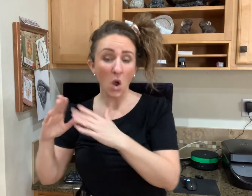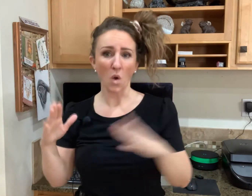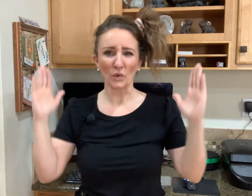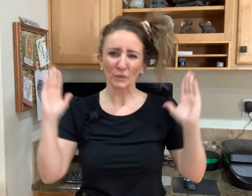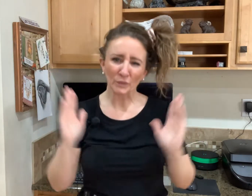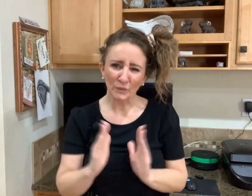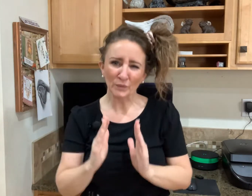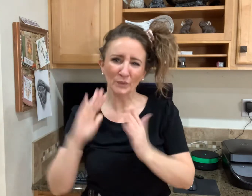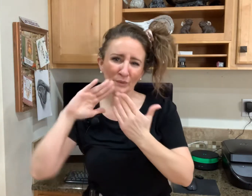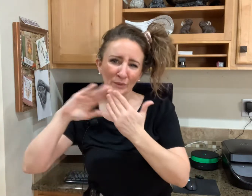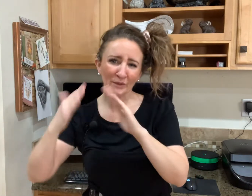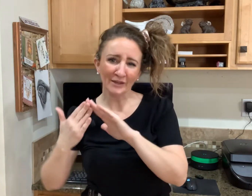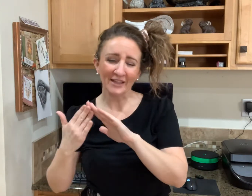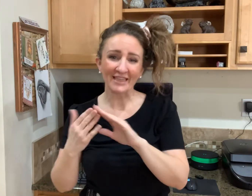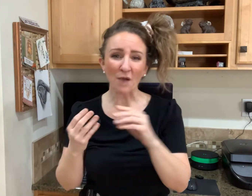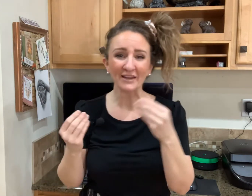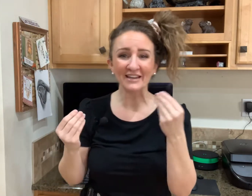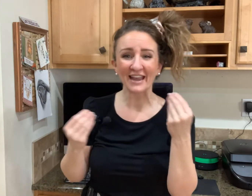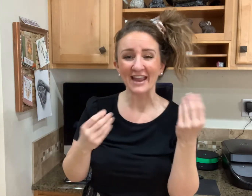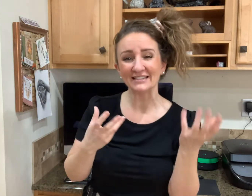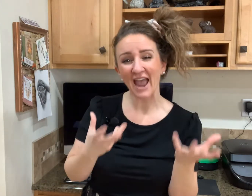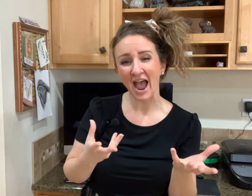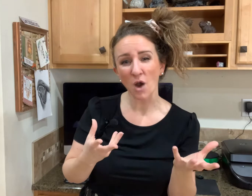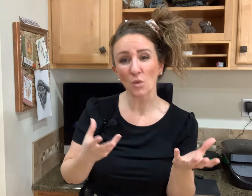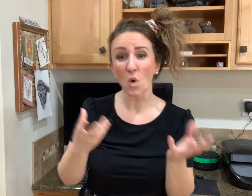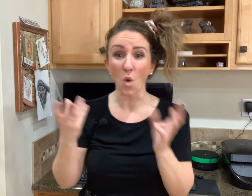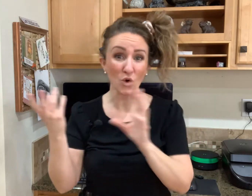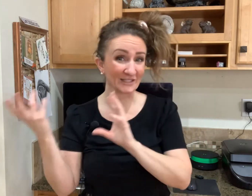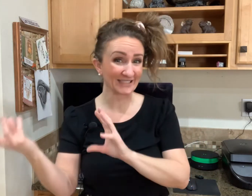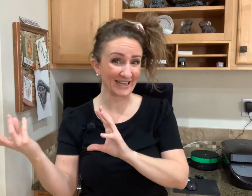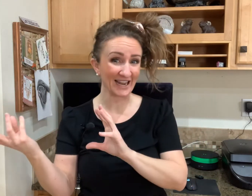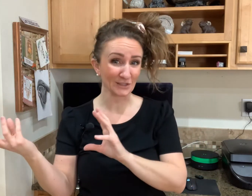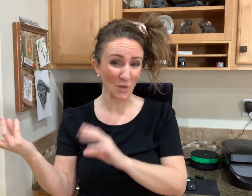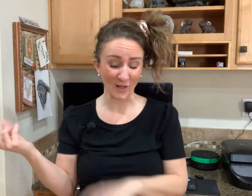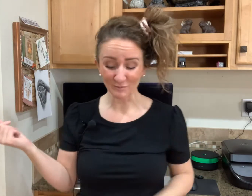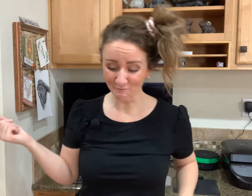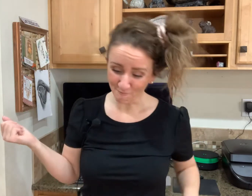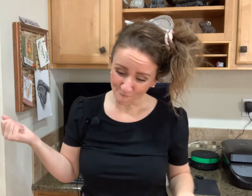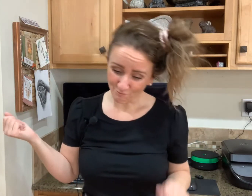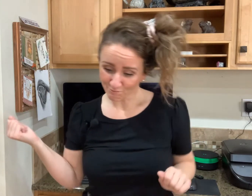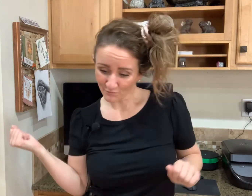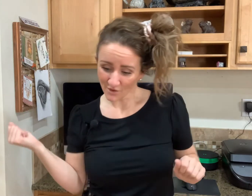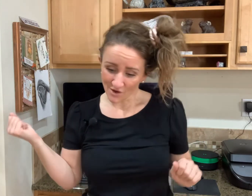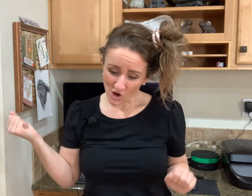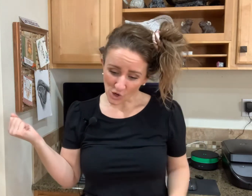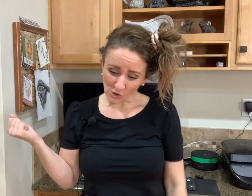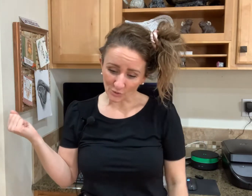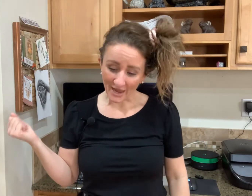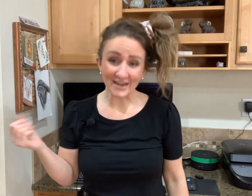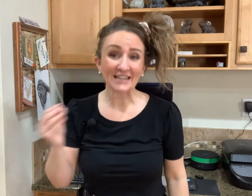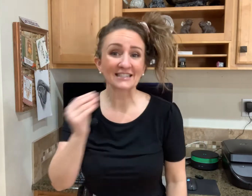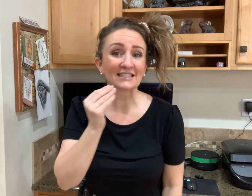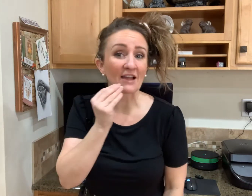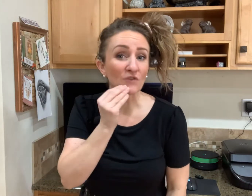or that would indicate town or city as well. Okay, next is the sign for